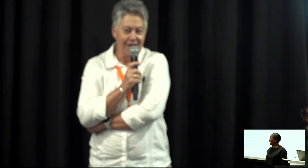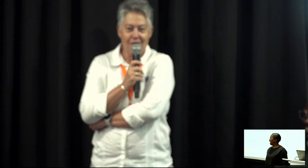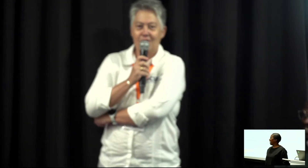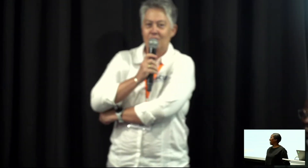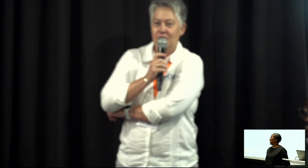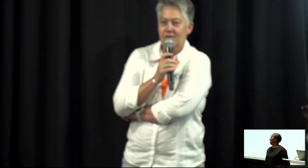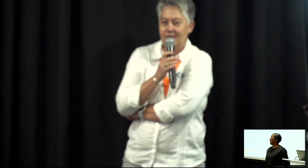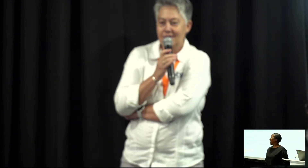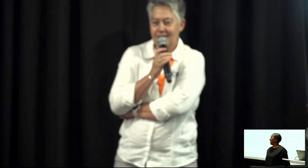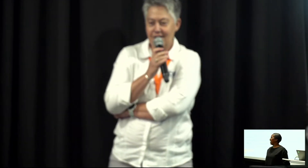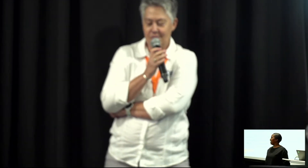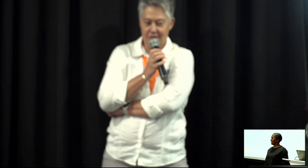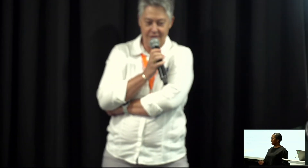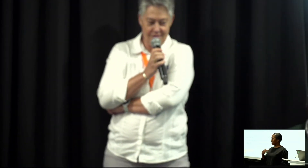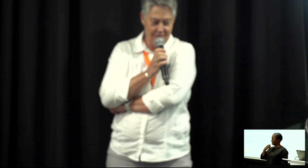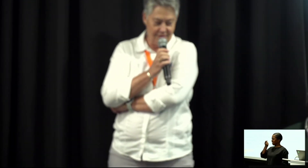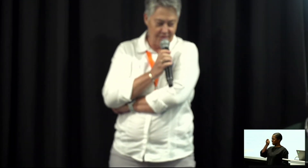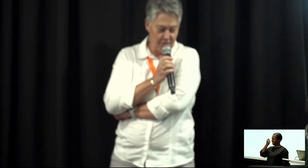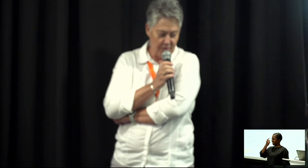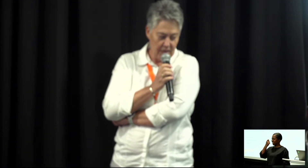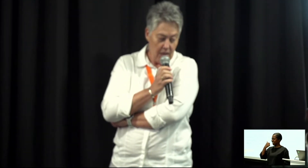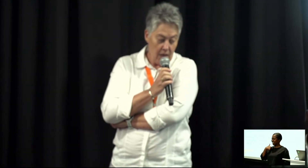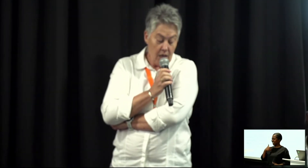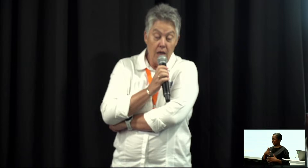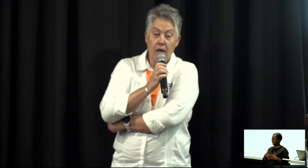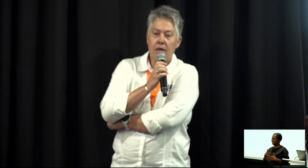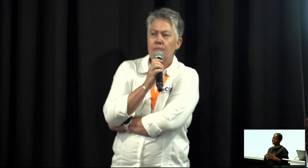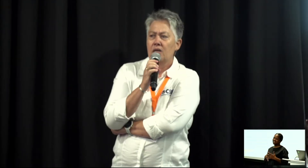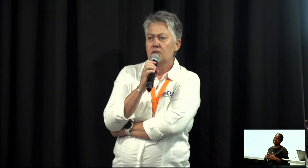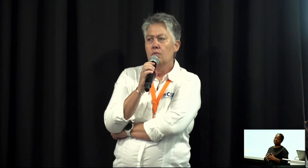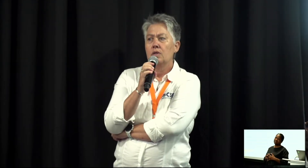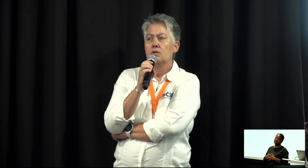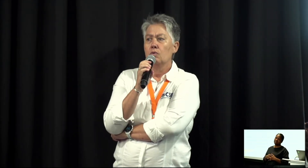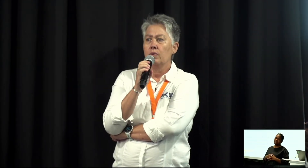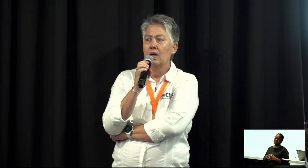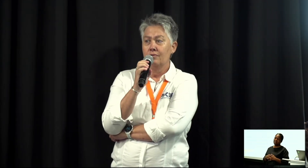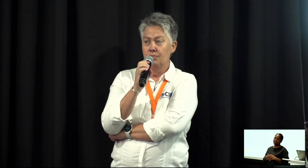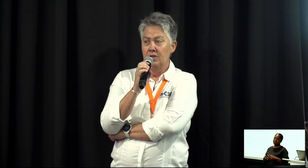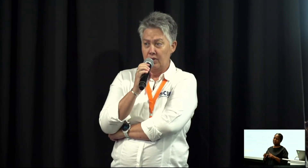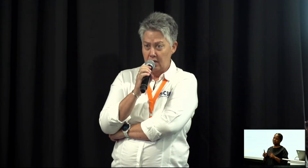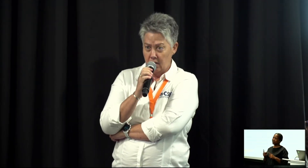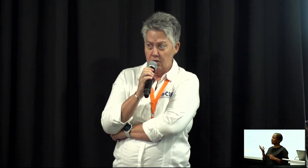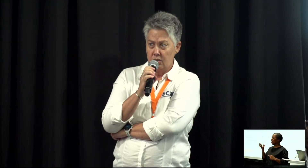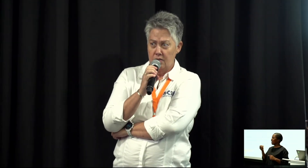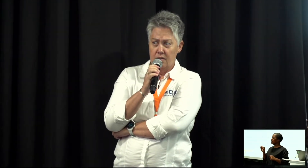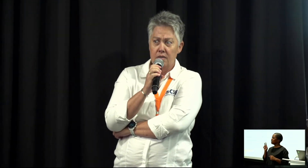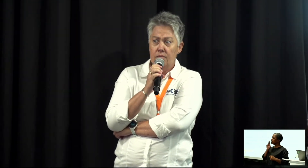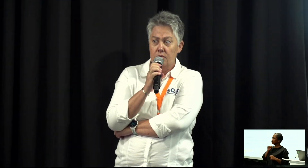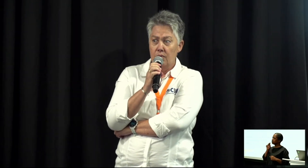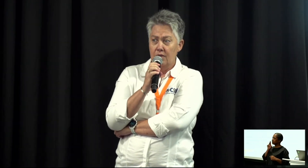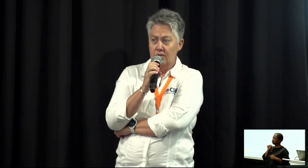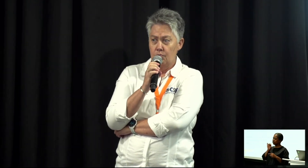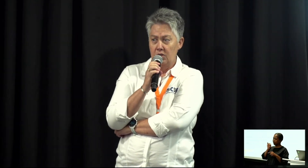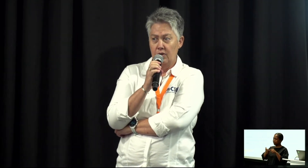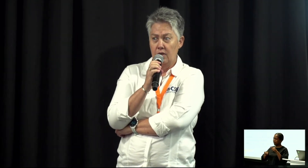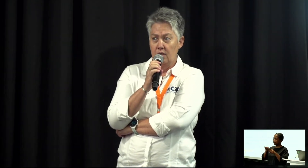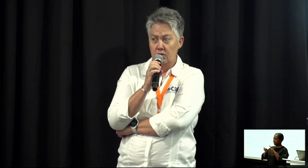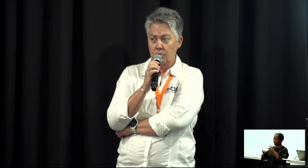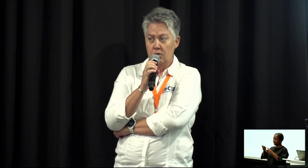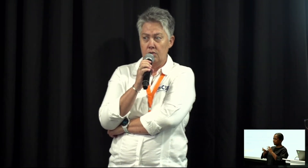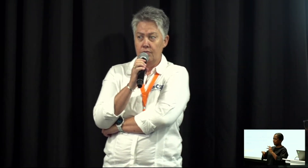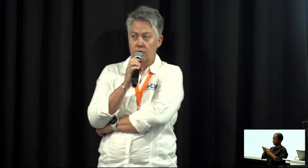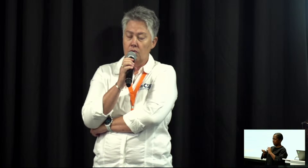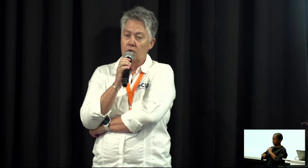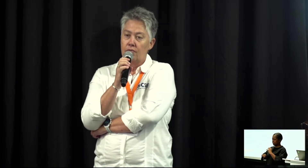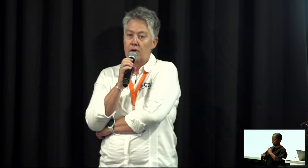Sorry, by now I thought you would understand my sense of humor. So we have speech recognition systems. We have speech